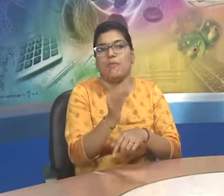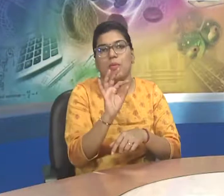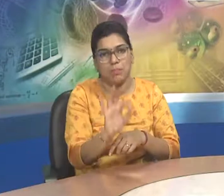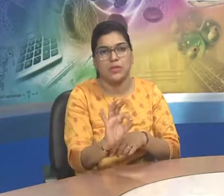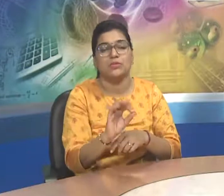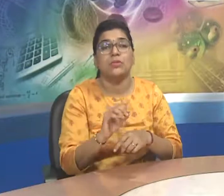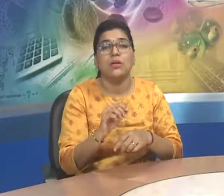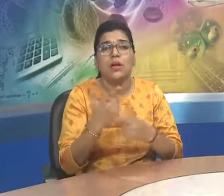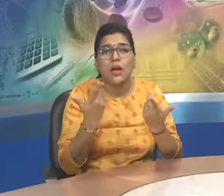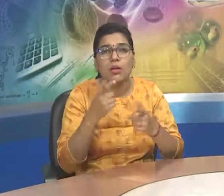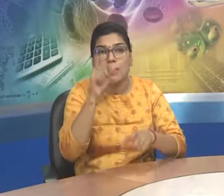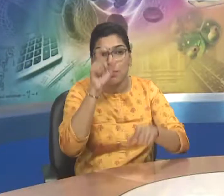commitment